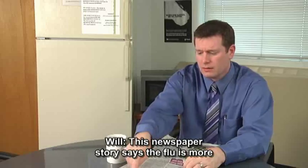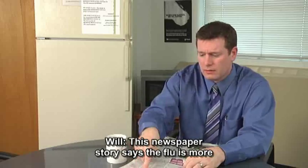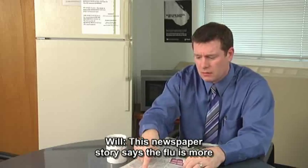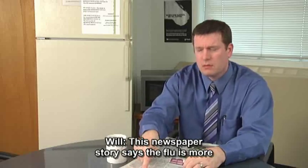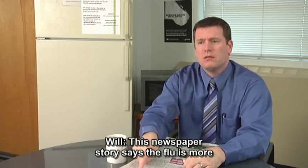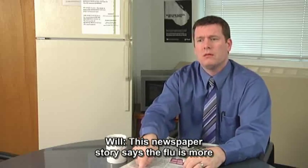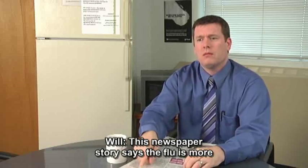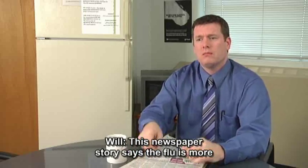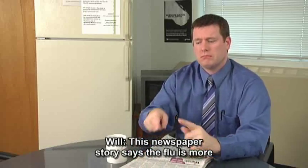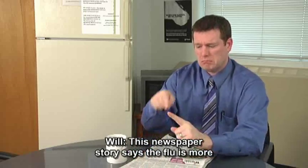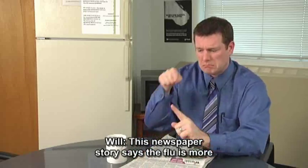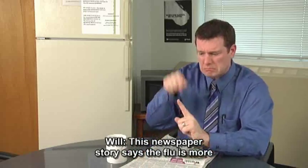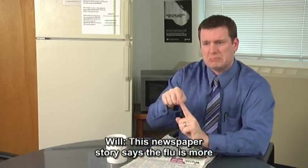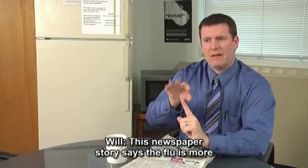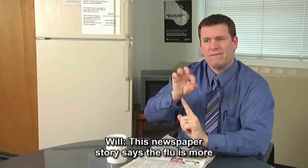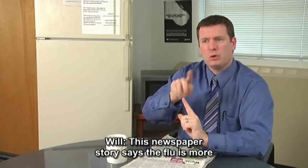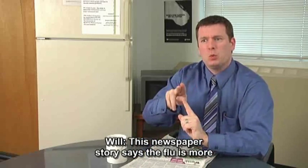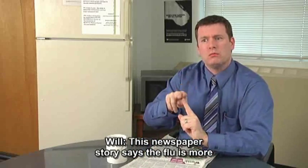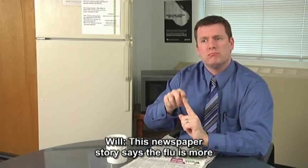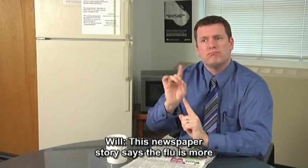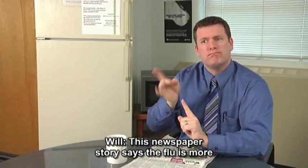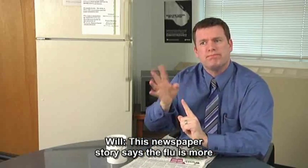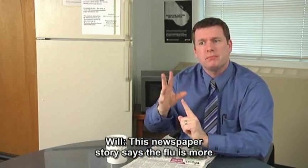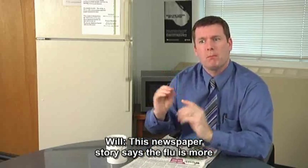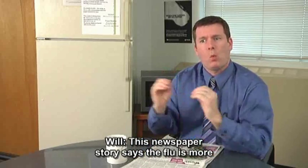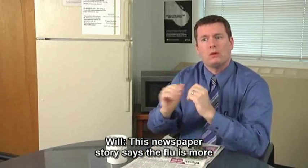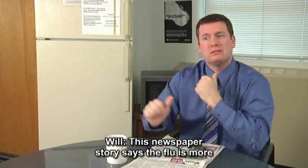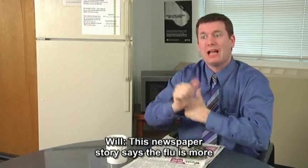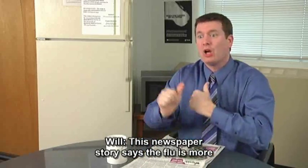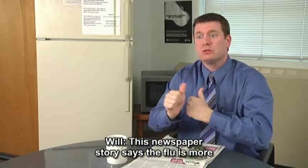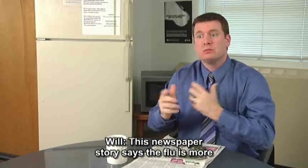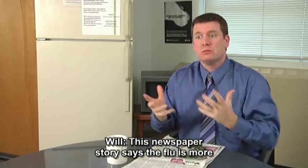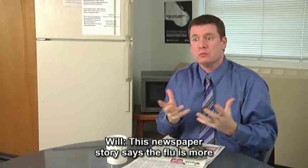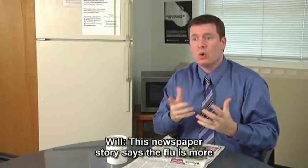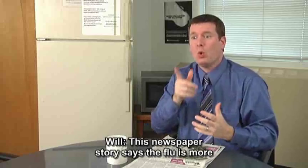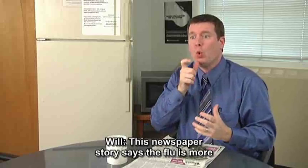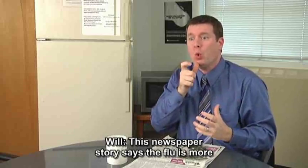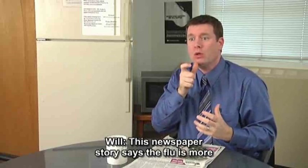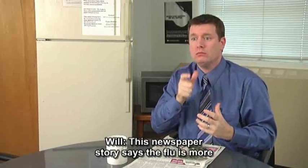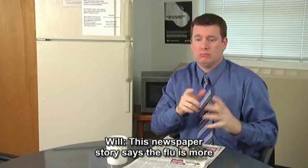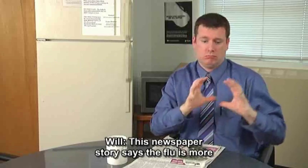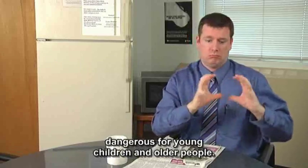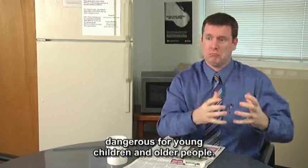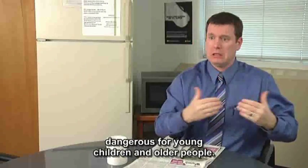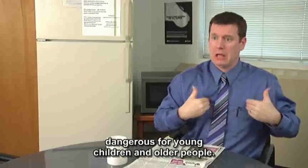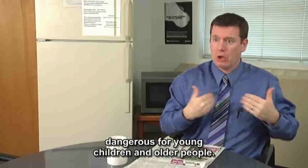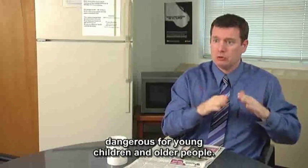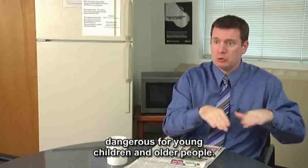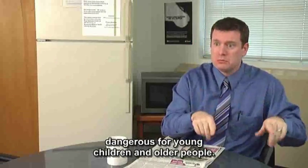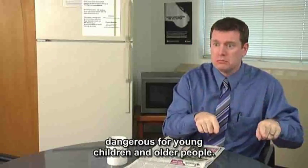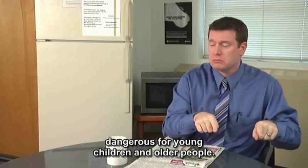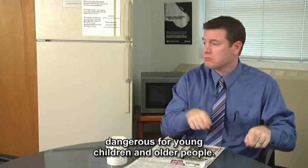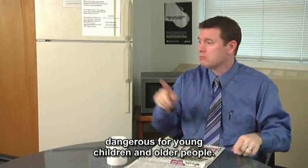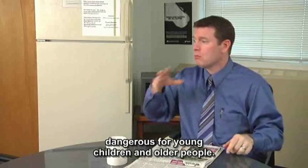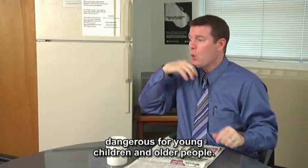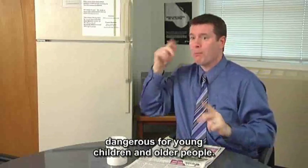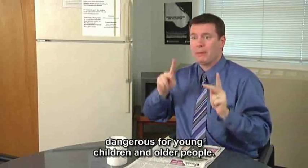This newspaper story says the flu is more dangerous for young children and older